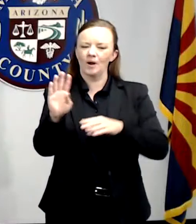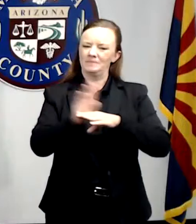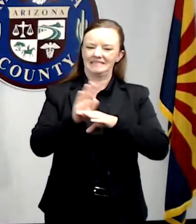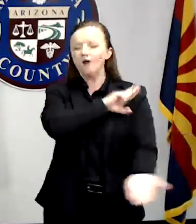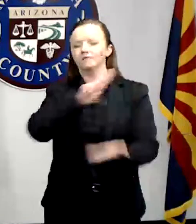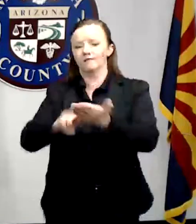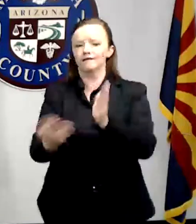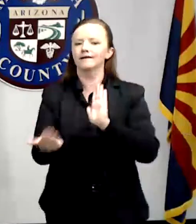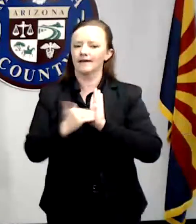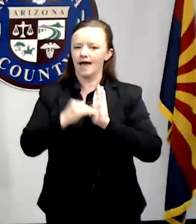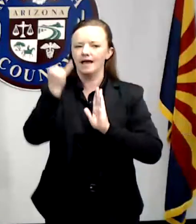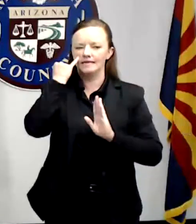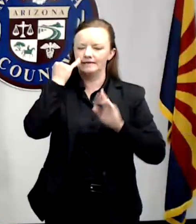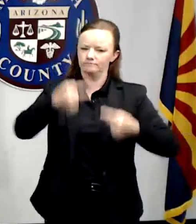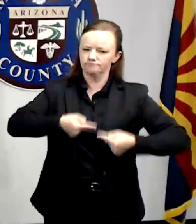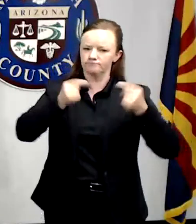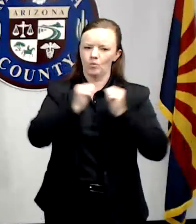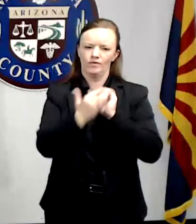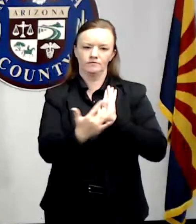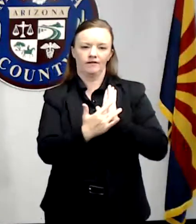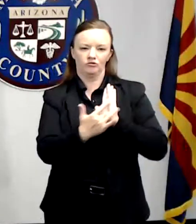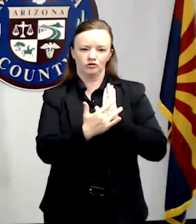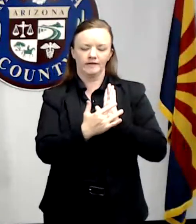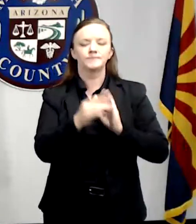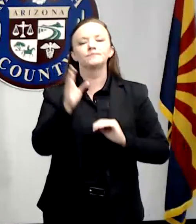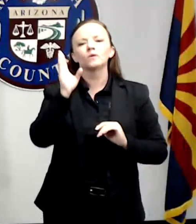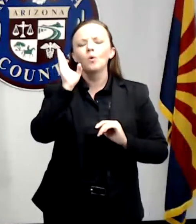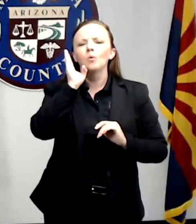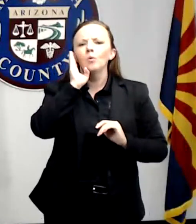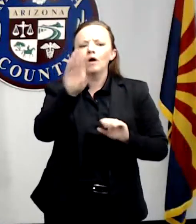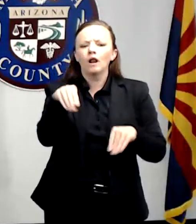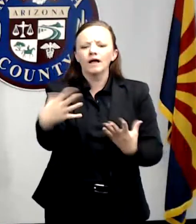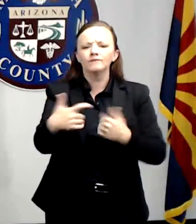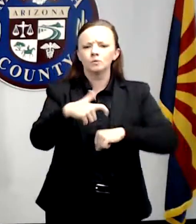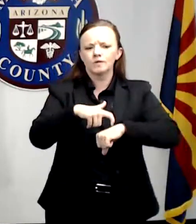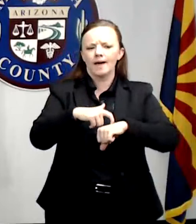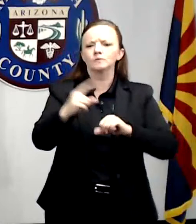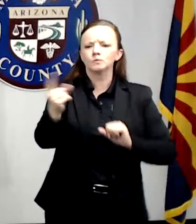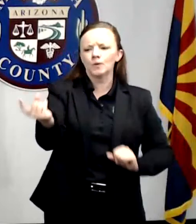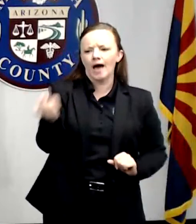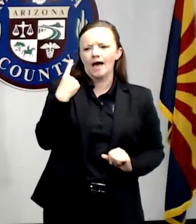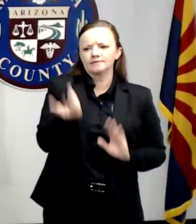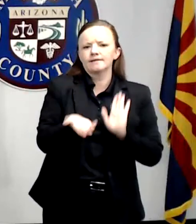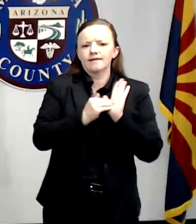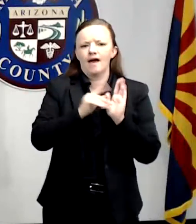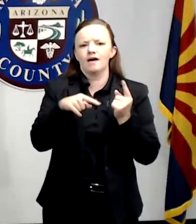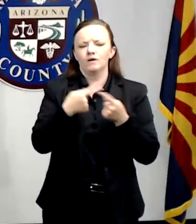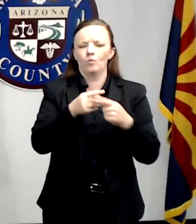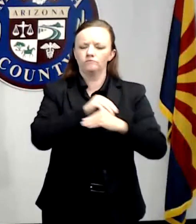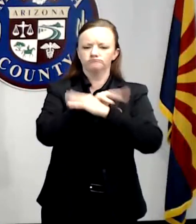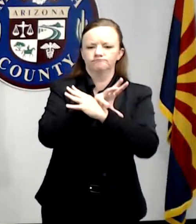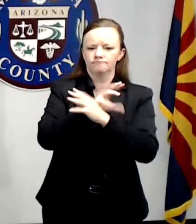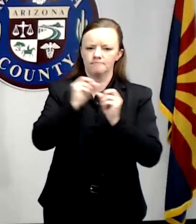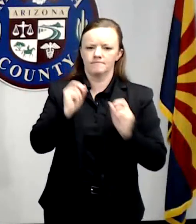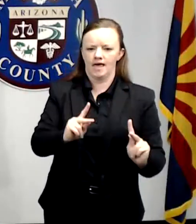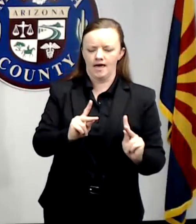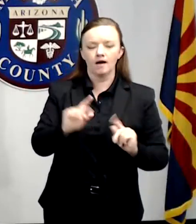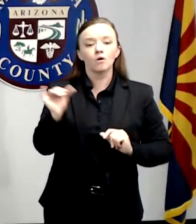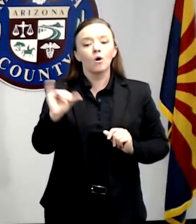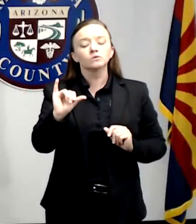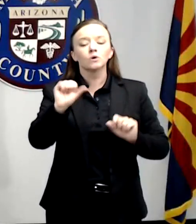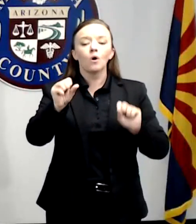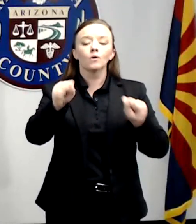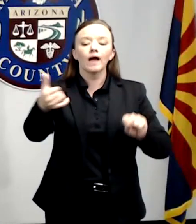end. Those kinds of technical difficulties. We'll certainly give you a chance to ask your question once you rejoin. You can also join us through the phone